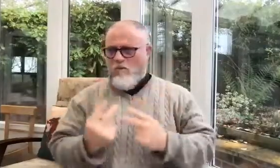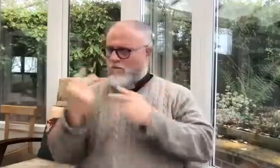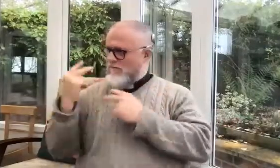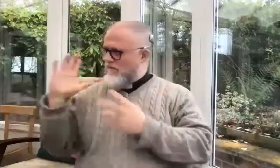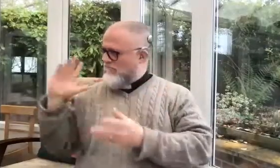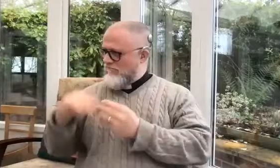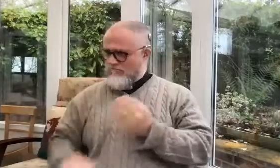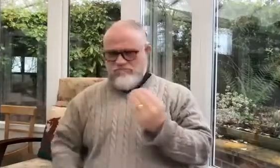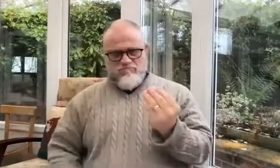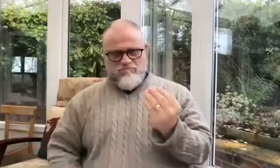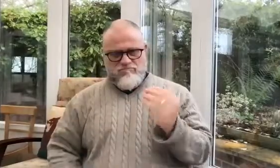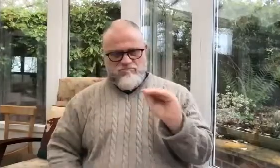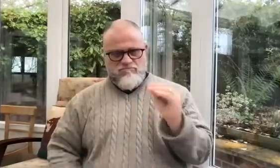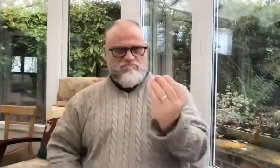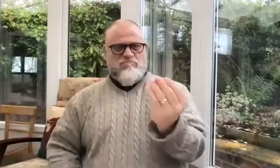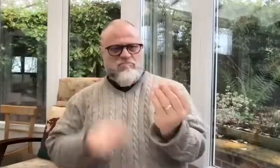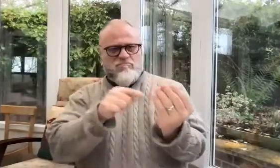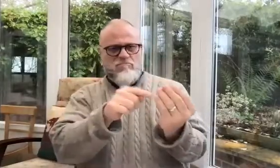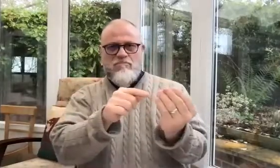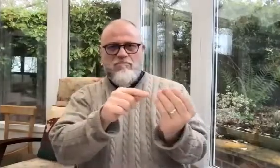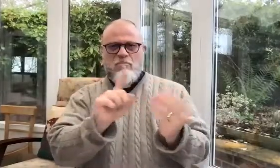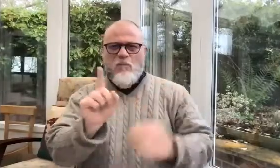And it made me think about